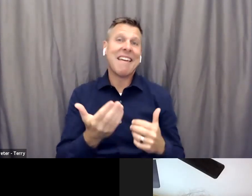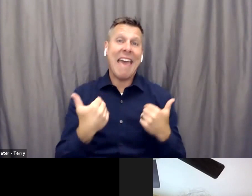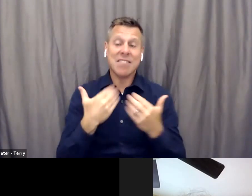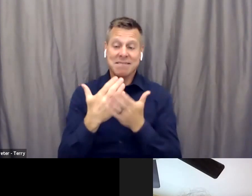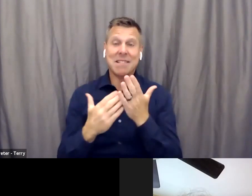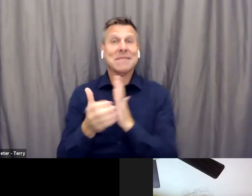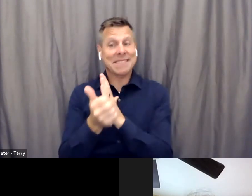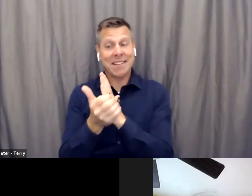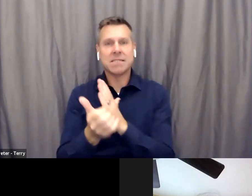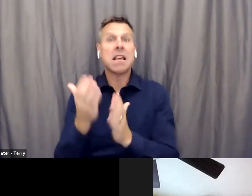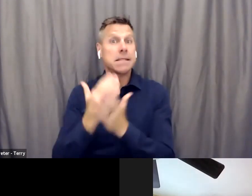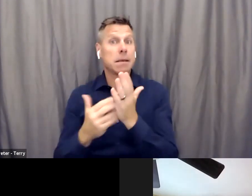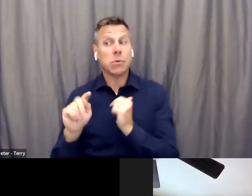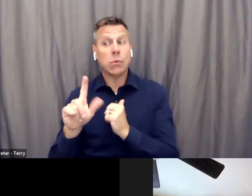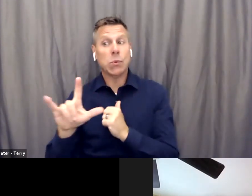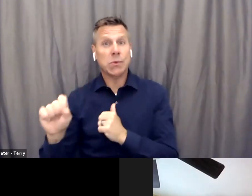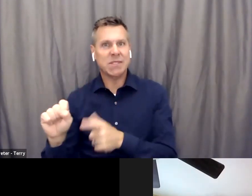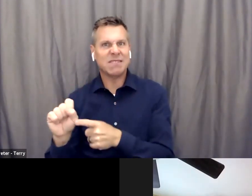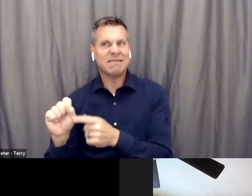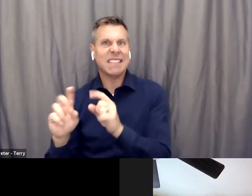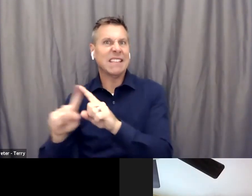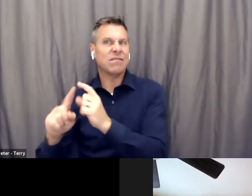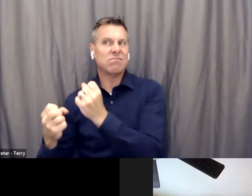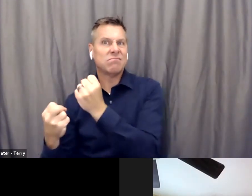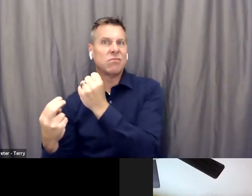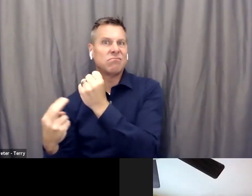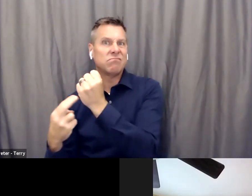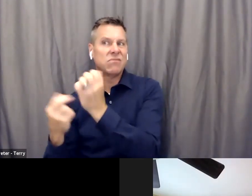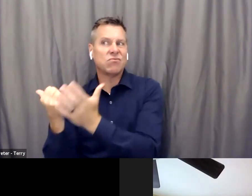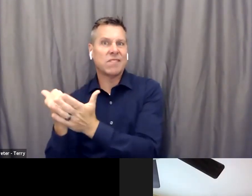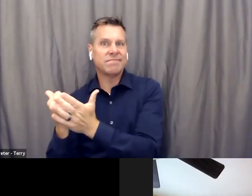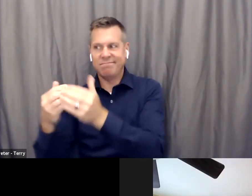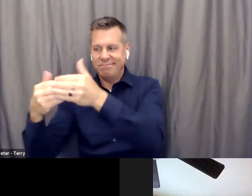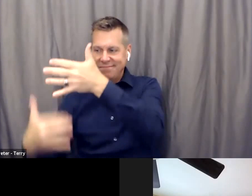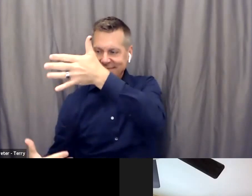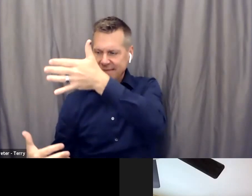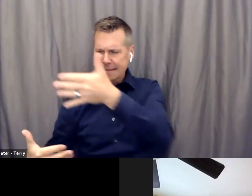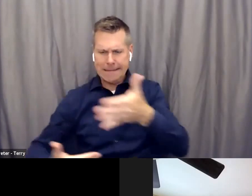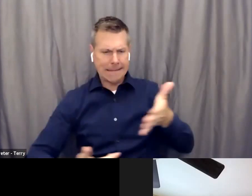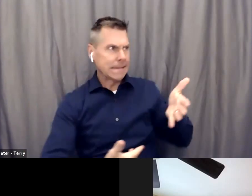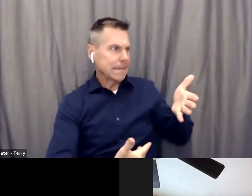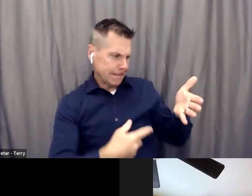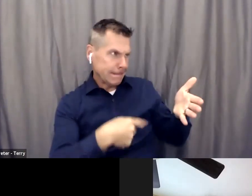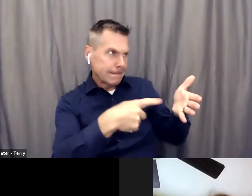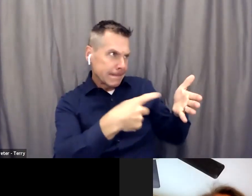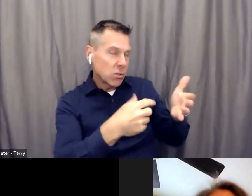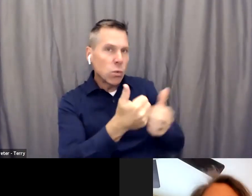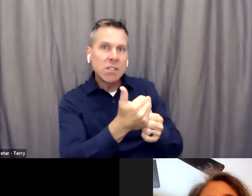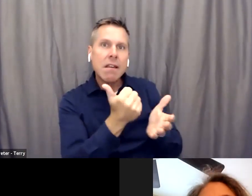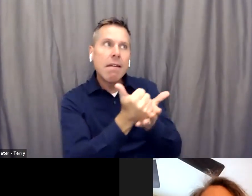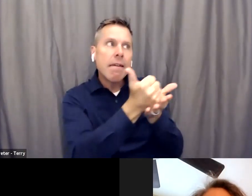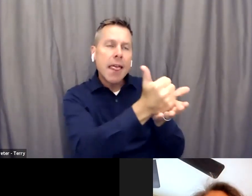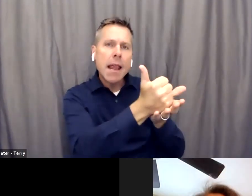I have some resources. So let me do what I can to help this person